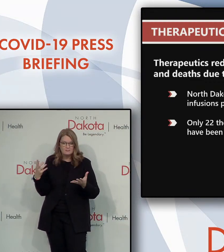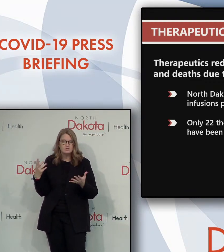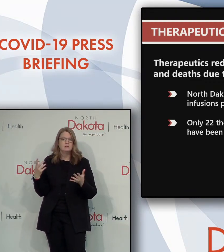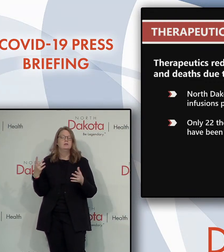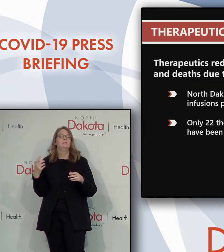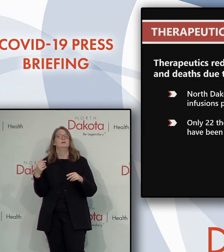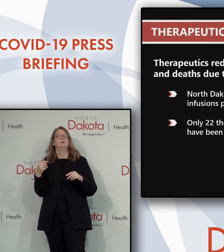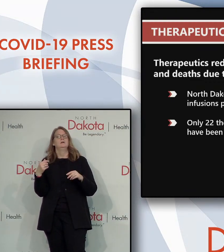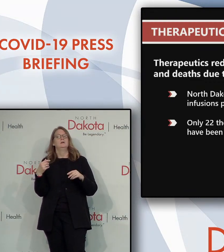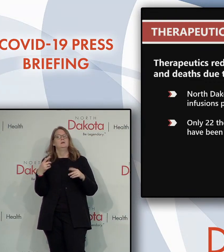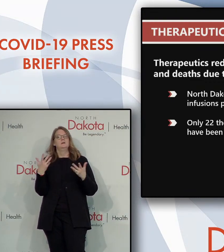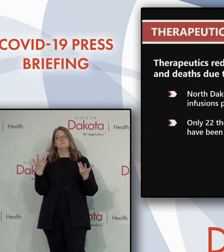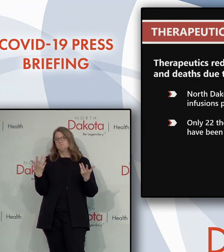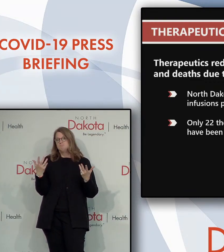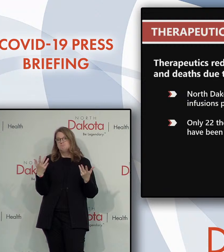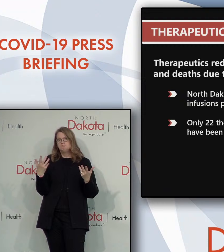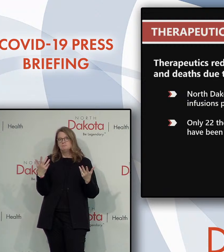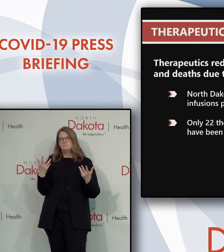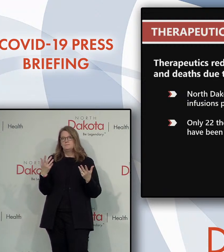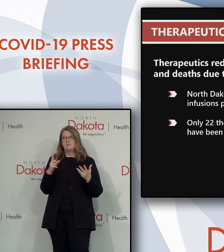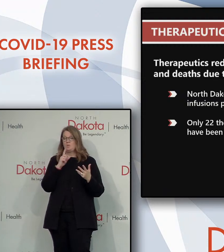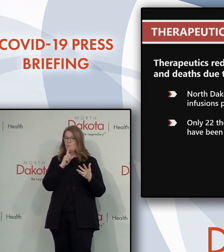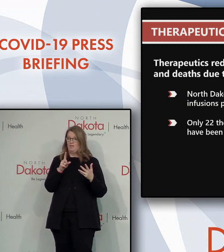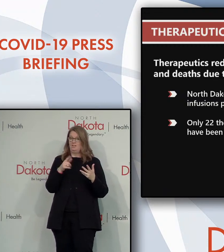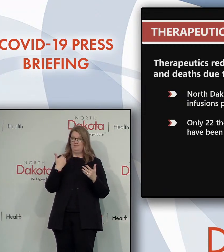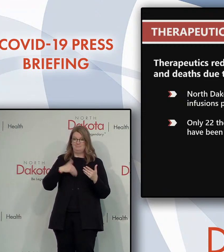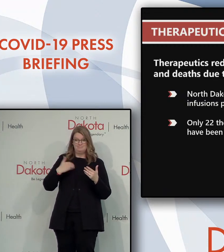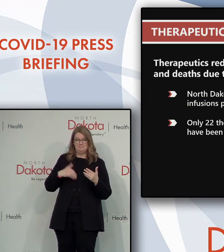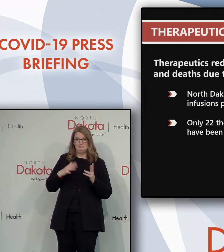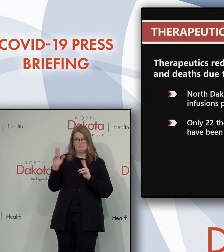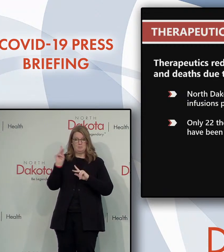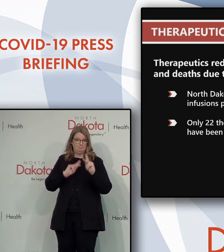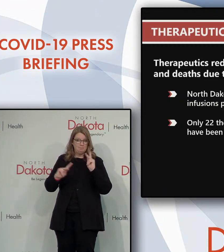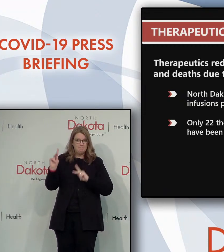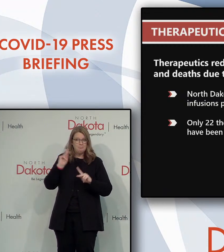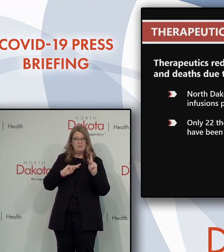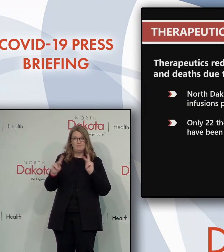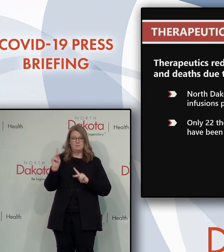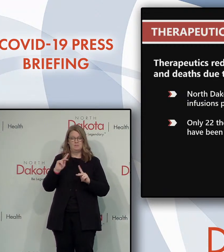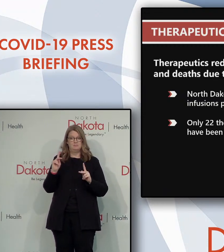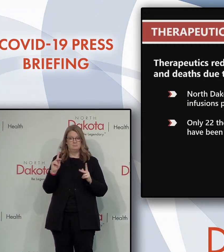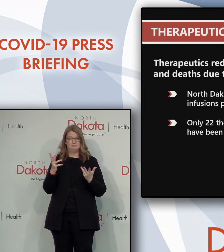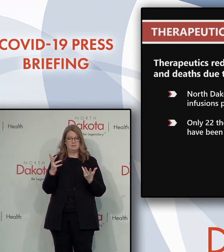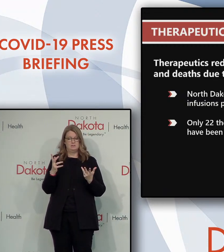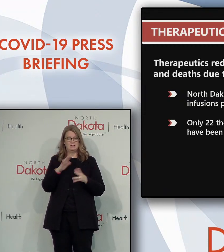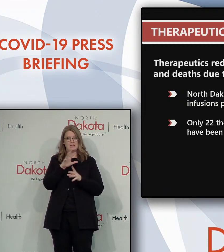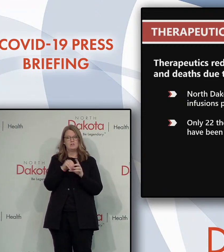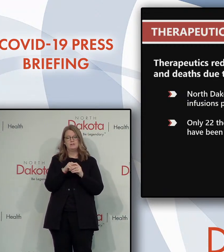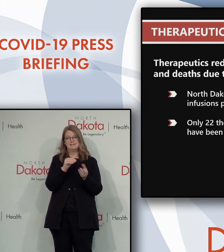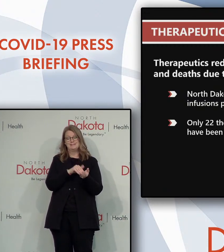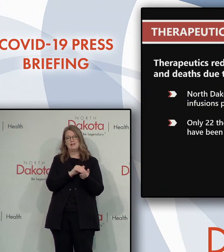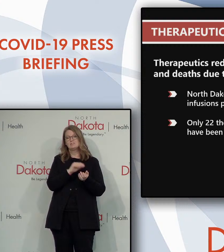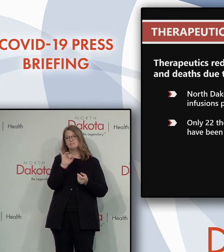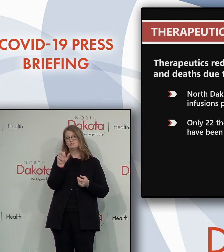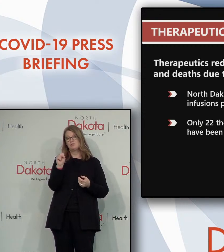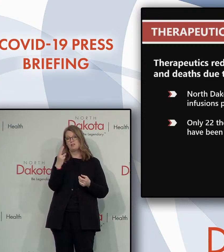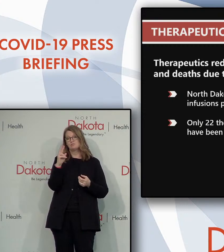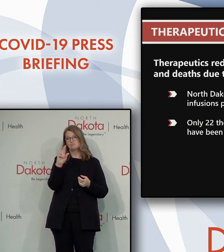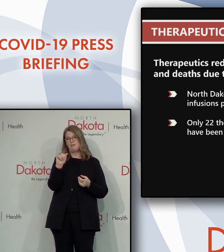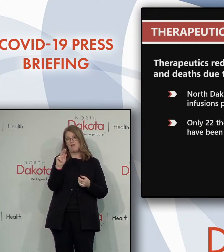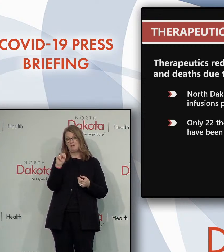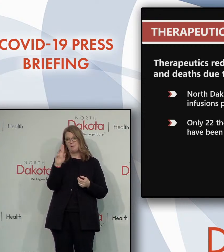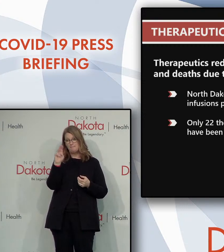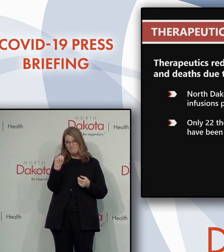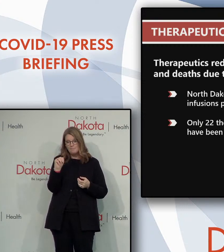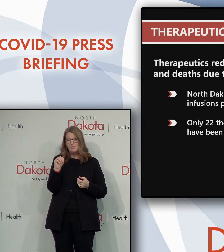press conferences, but we've had some great champions here in our state, including Dr. Josh Ranum and others